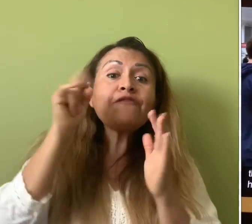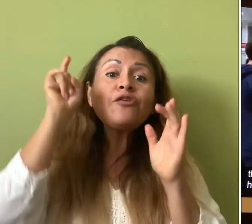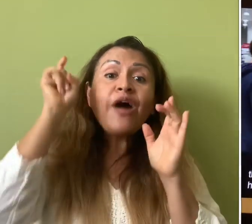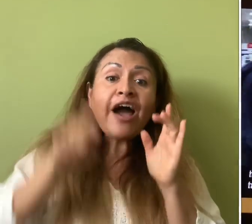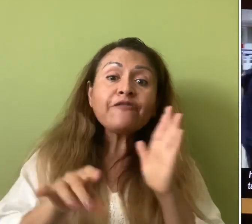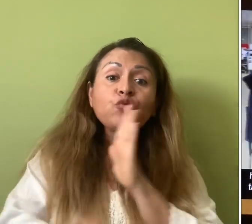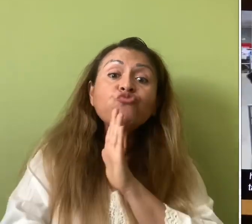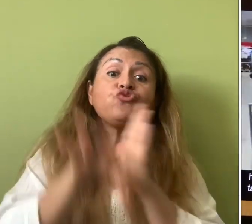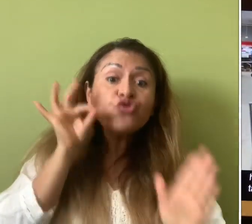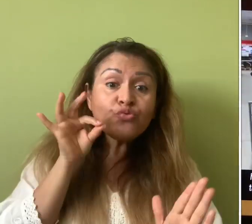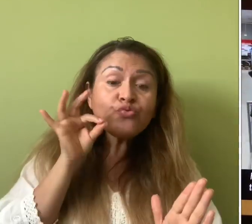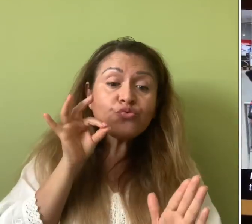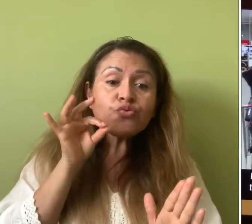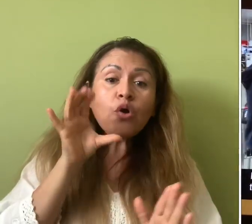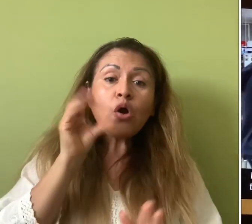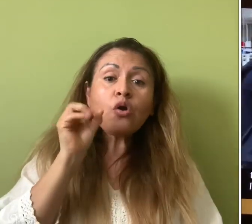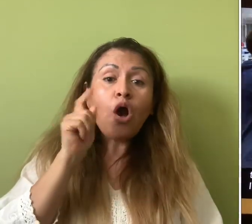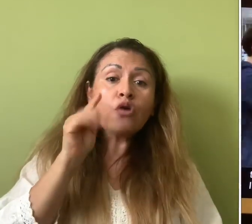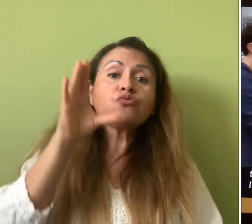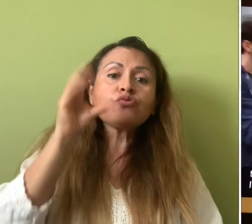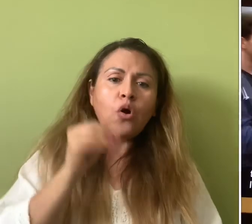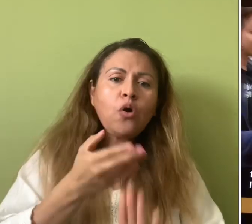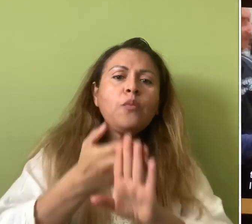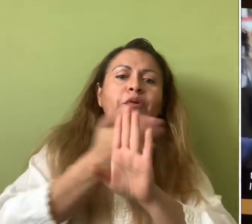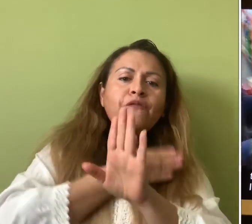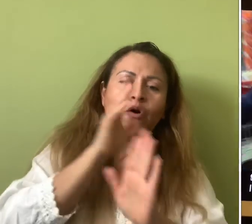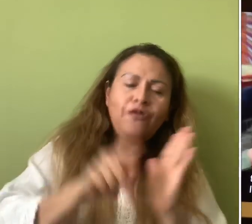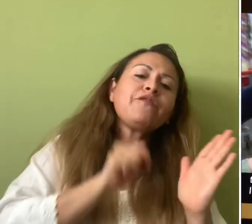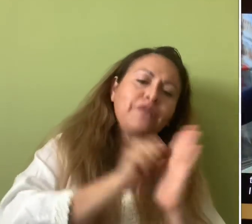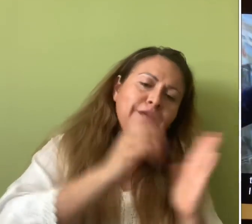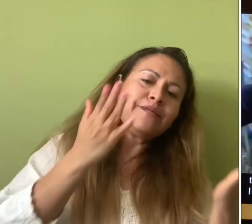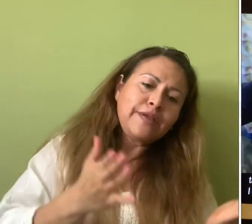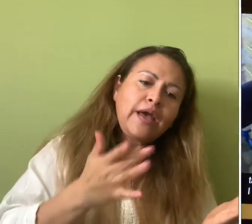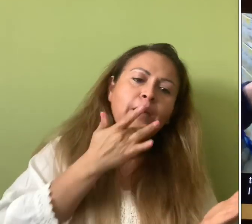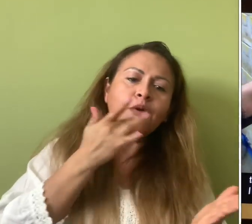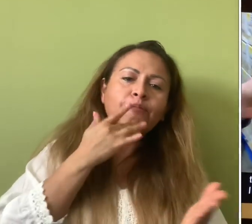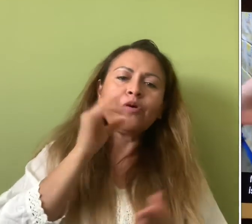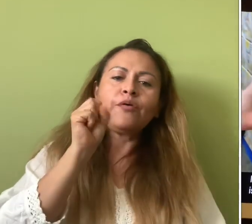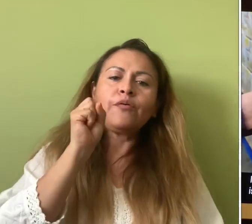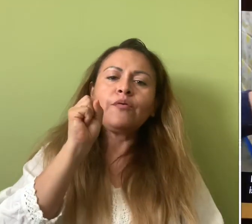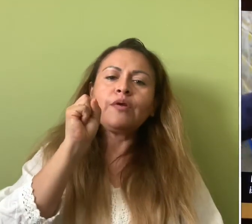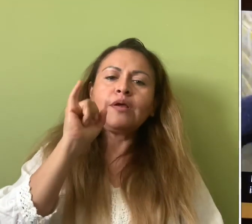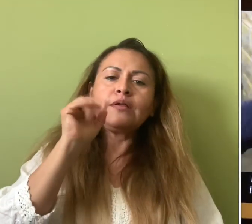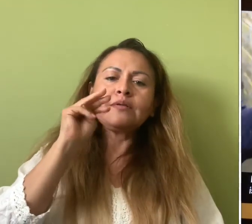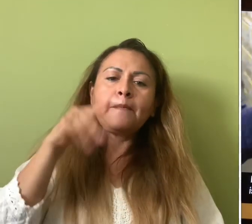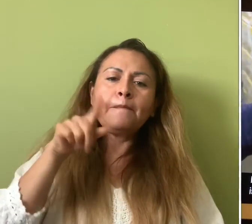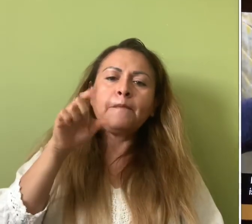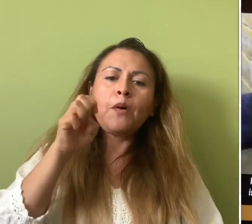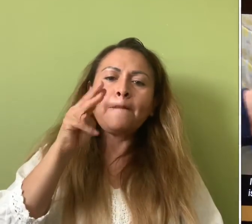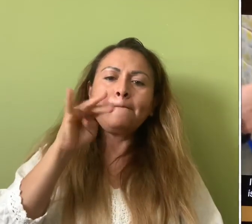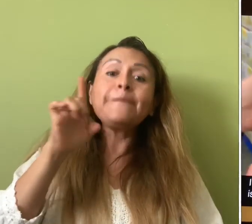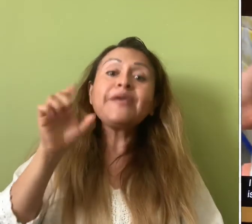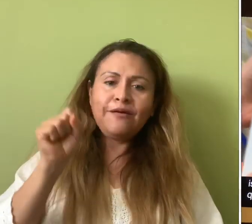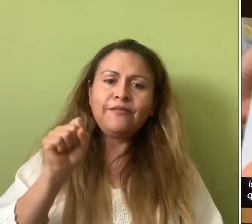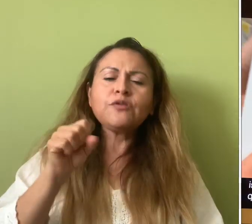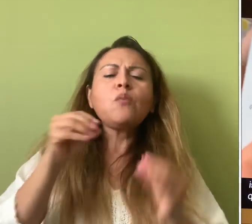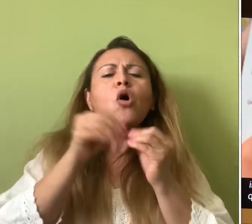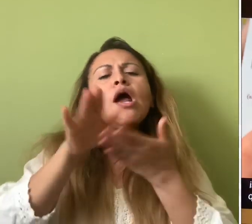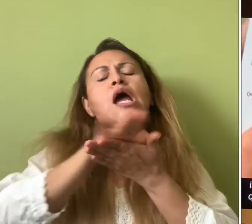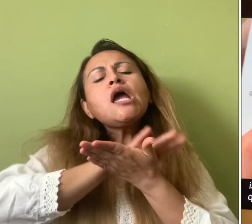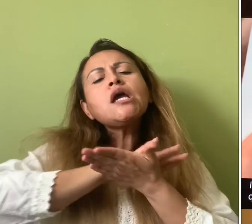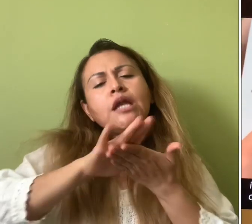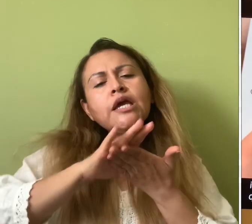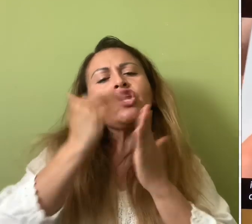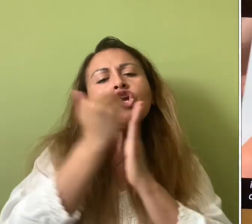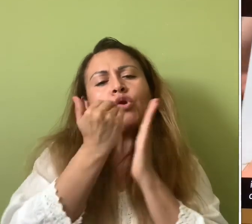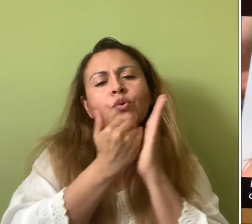here at Costco, we talked about this in the previous video, I would rather get Simple Mills. See, this is a much cleaner one that